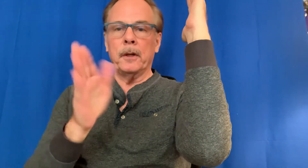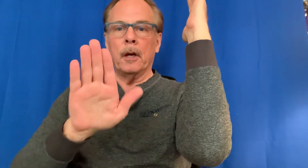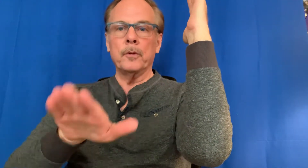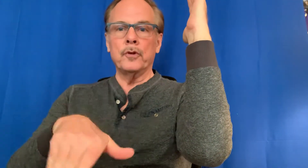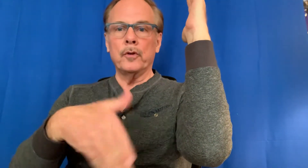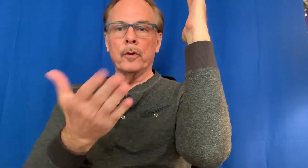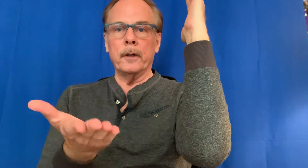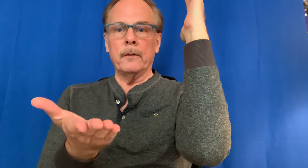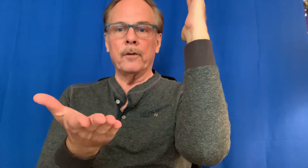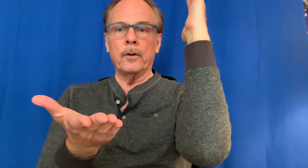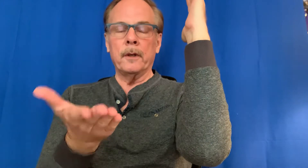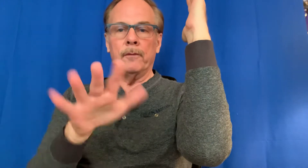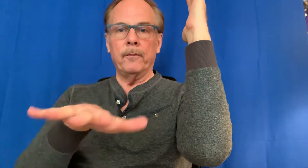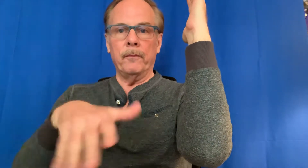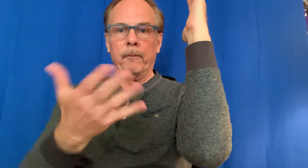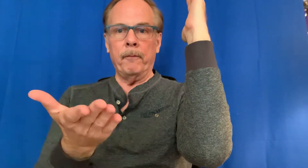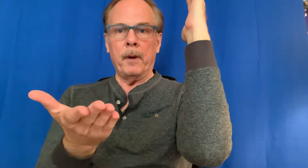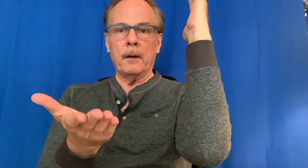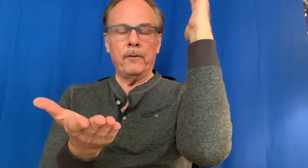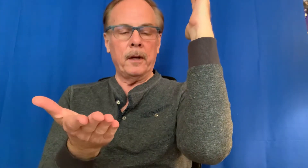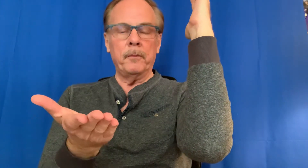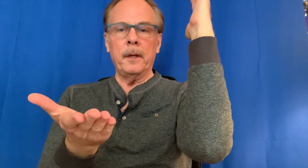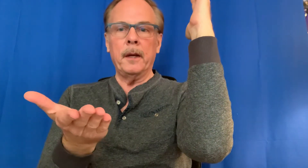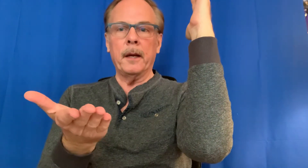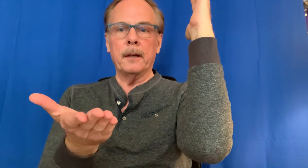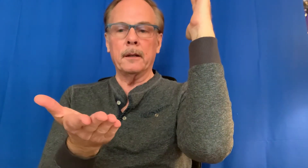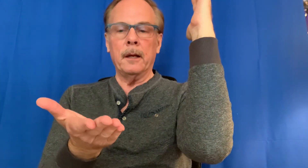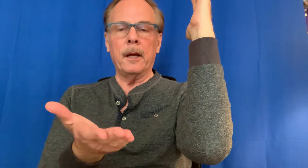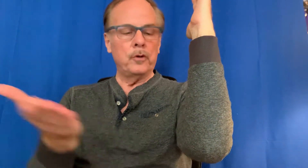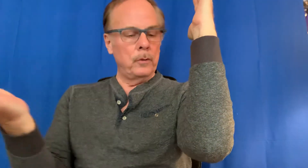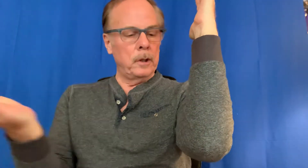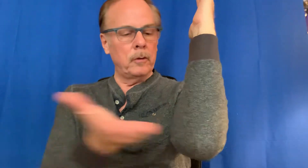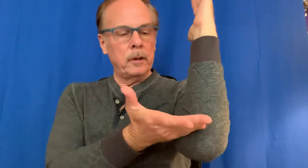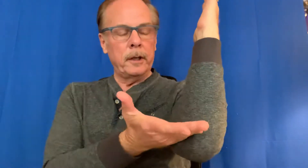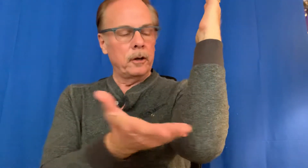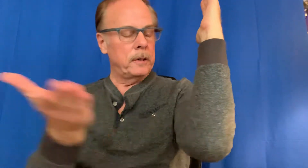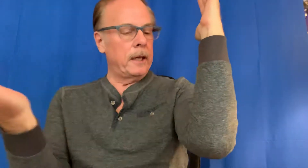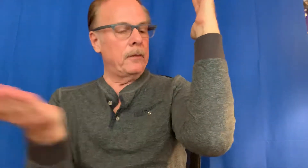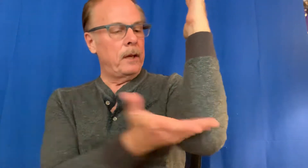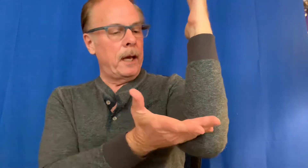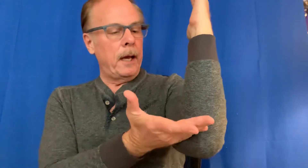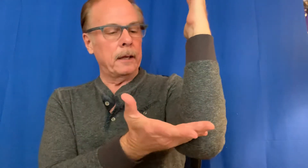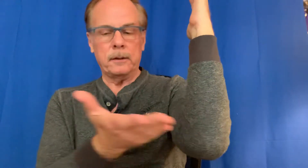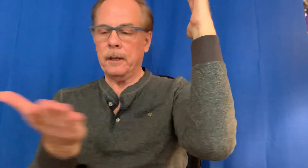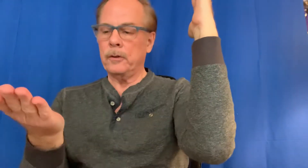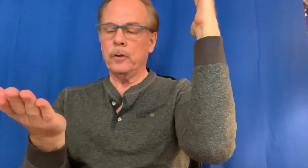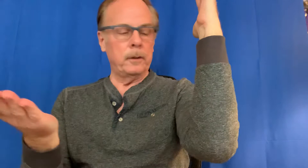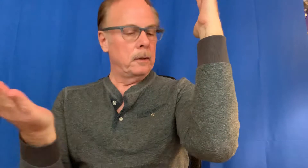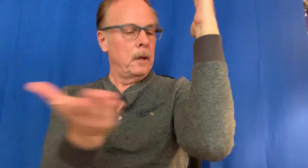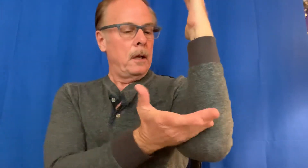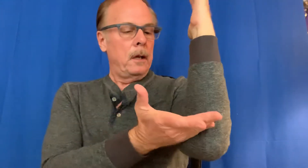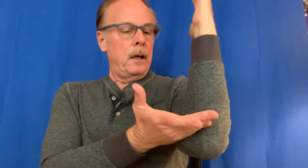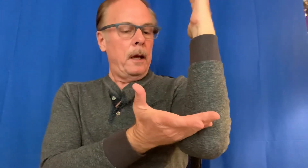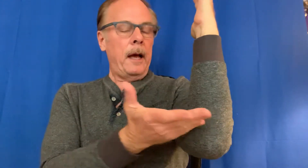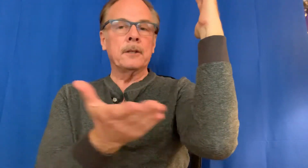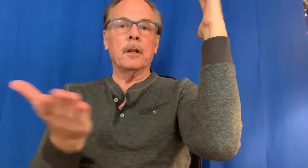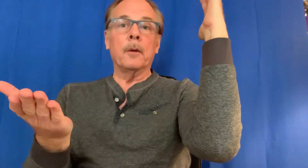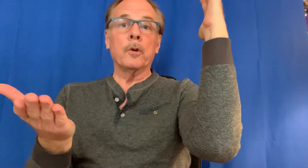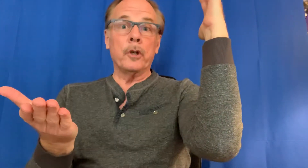becomes your inverted modified B hand, and you literally are taking the axe, and you can, as the lumberjack